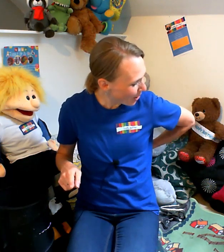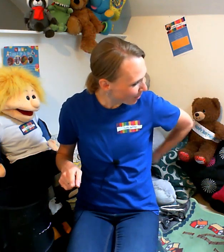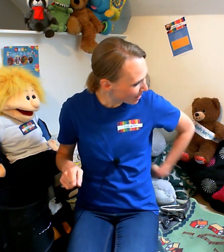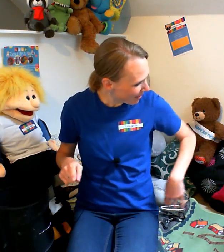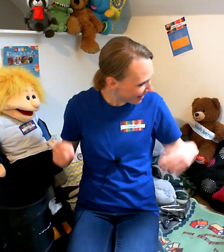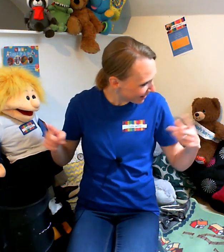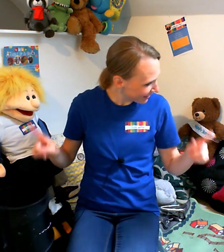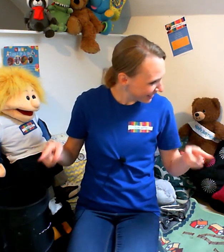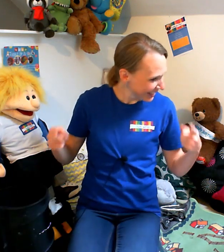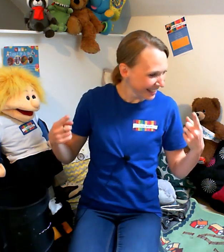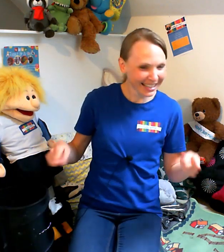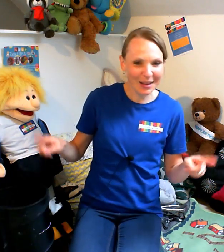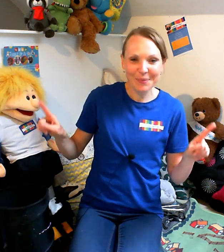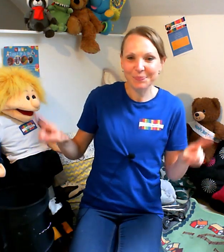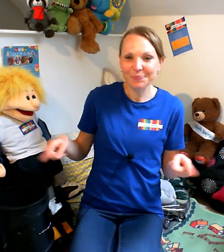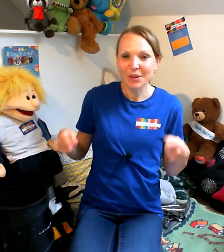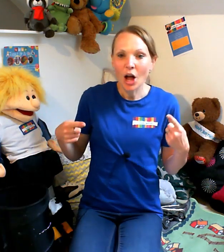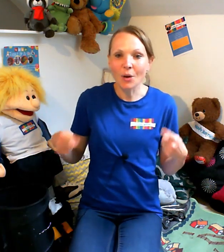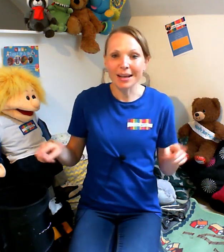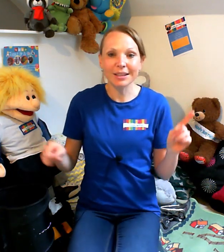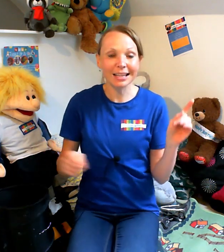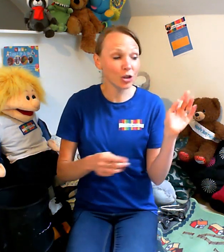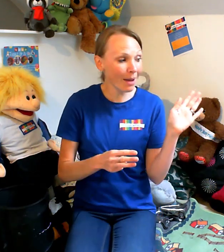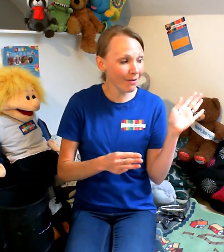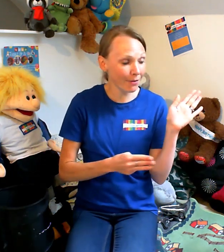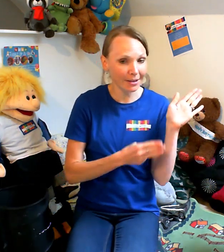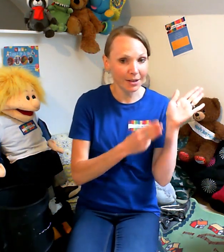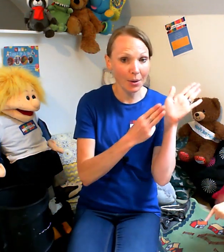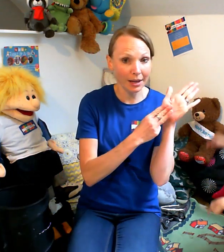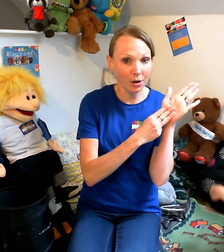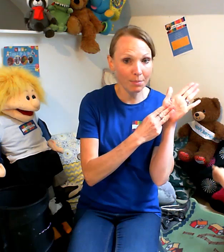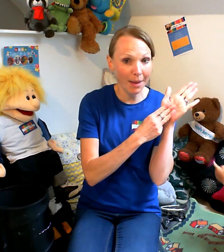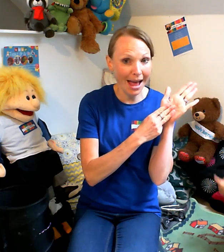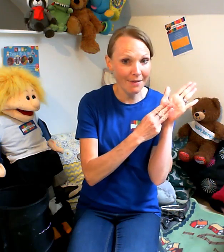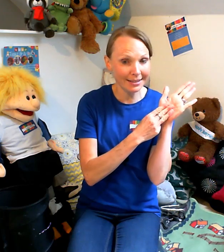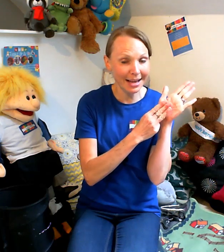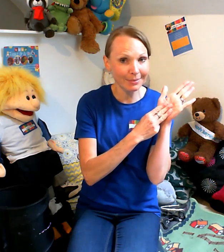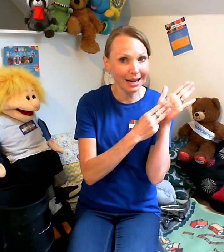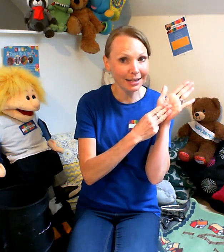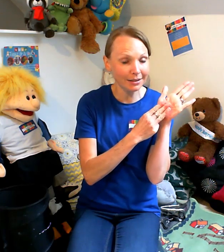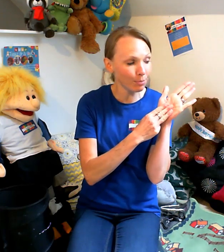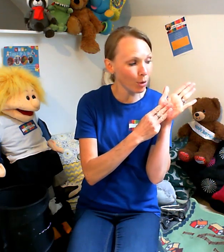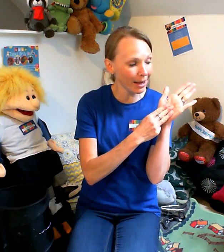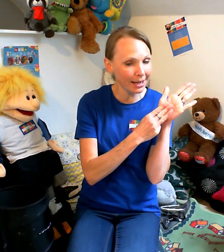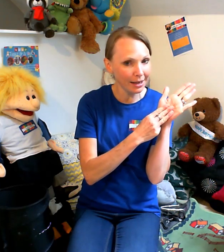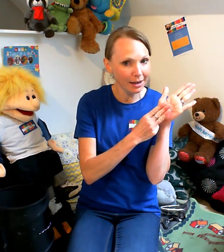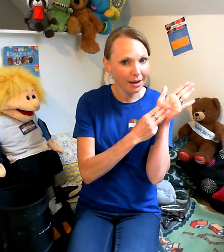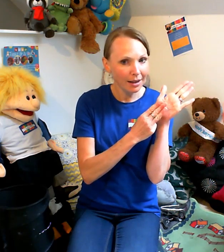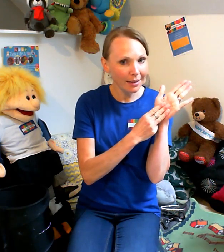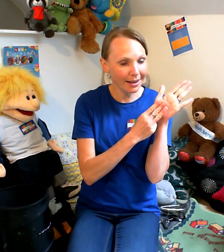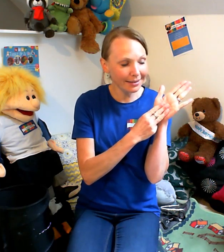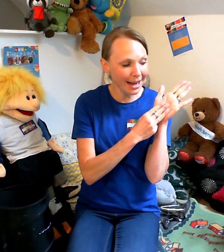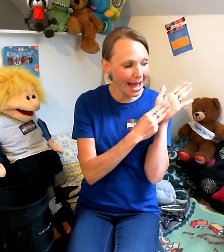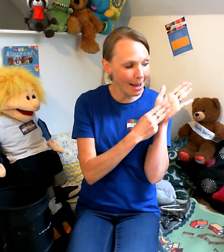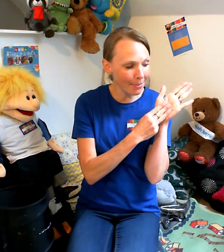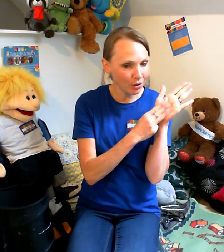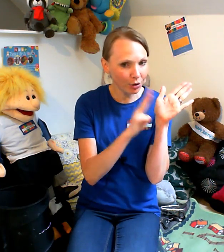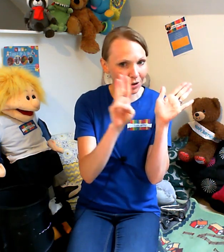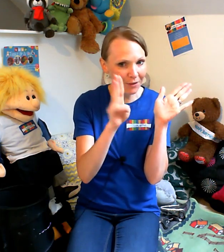on your back? Okay, so let's do Mary first. So little Mary, same sign as mummy, is an M, 3 fingers